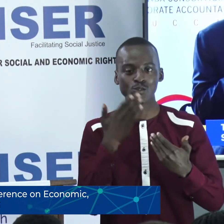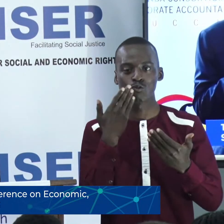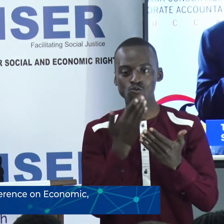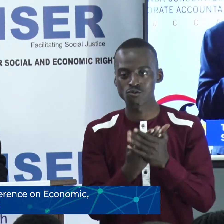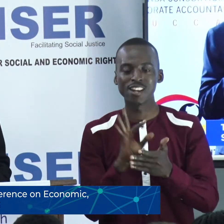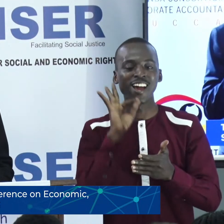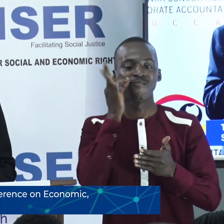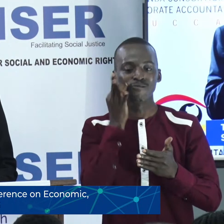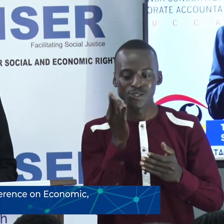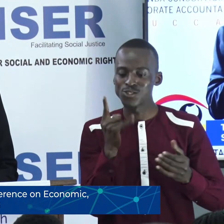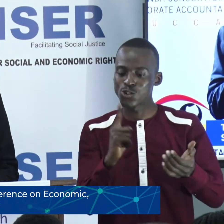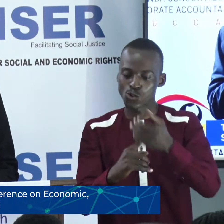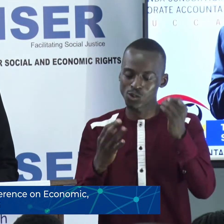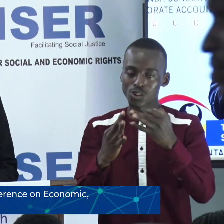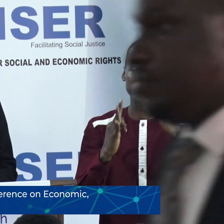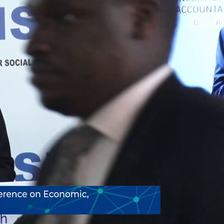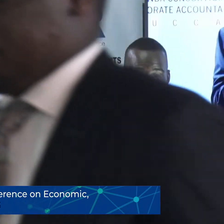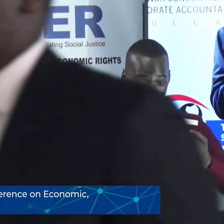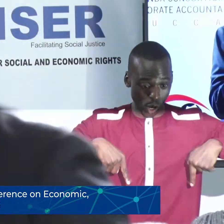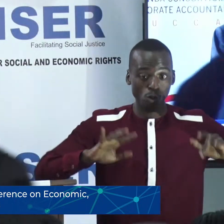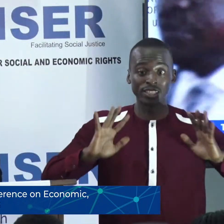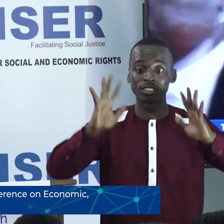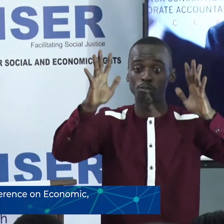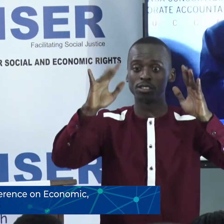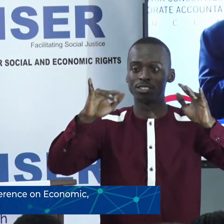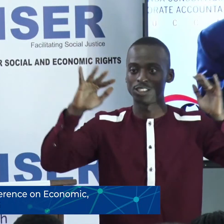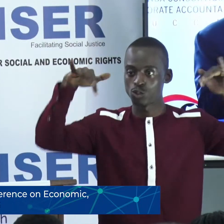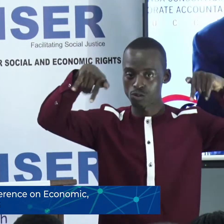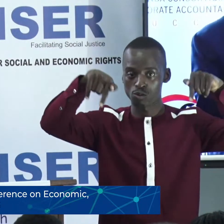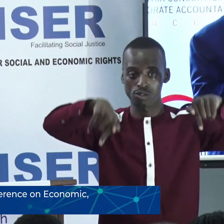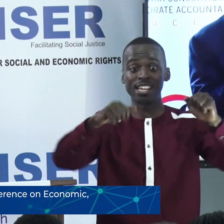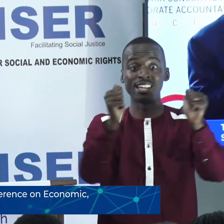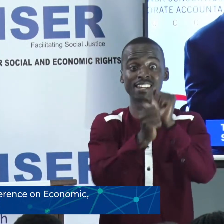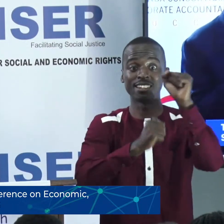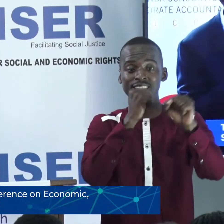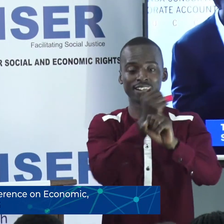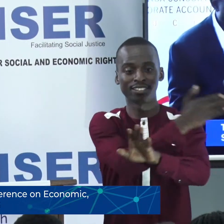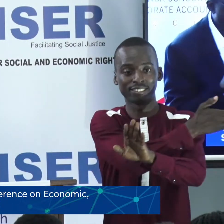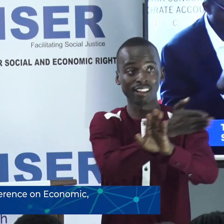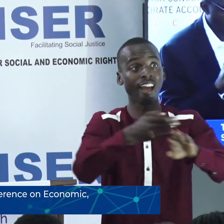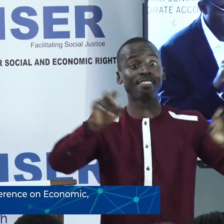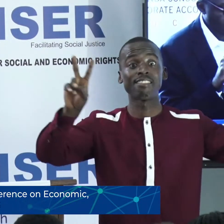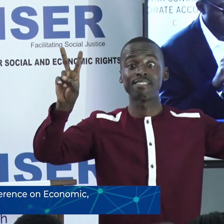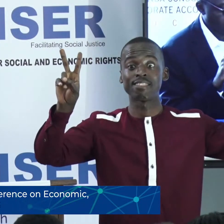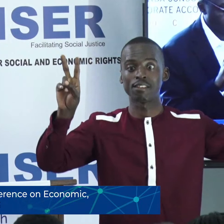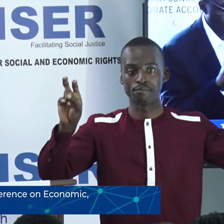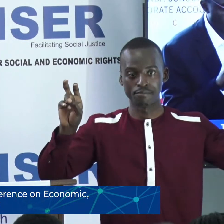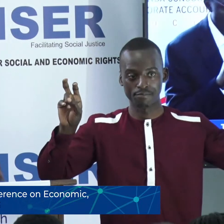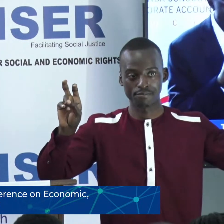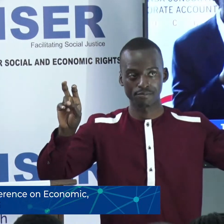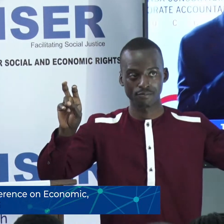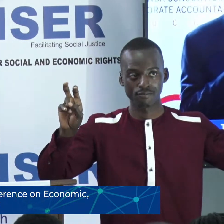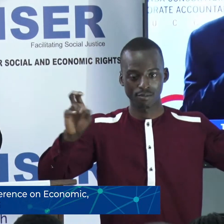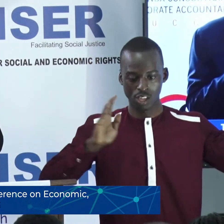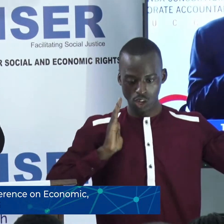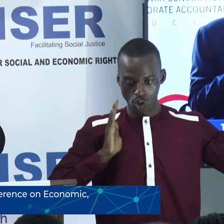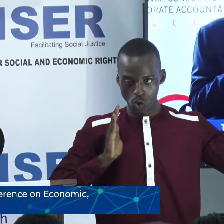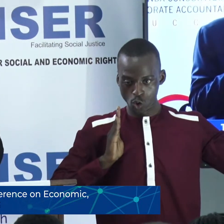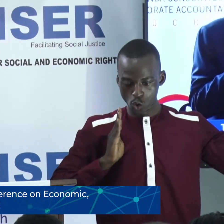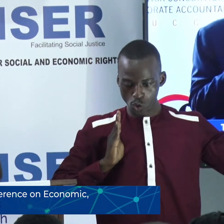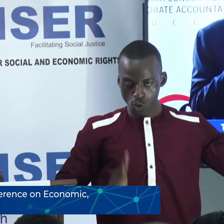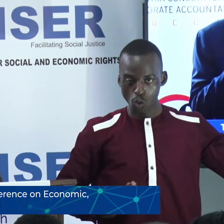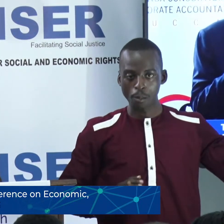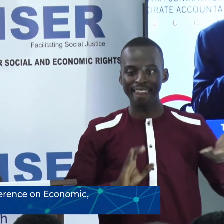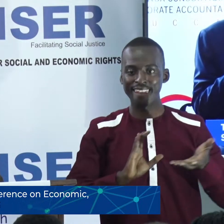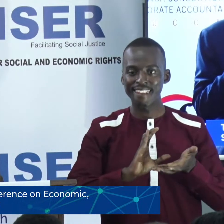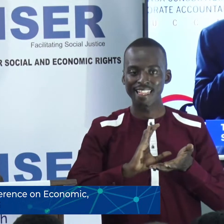show. We are celebrating this conference today under the theme, Human Capital Development, the